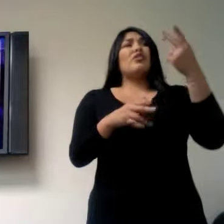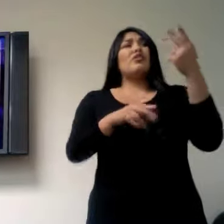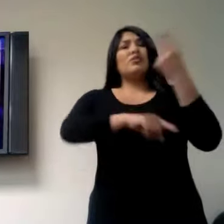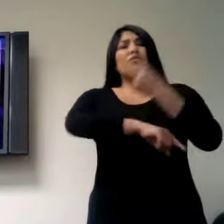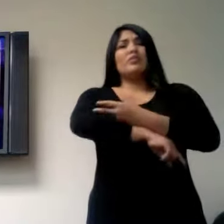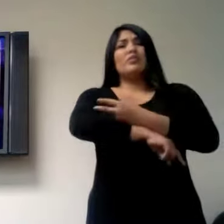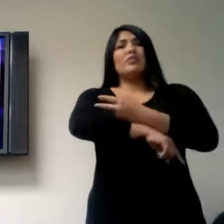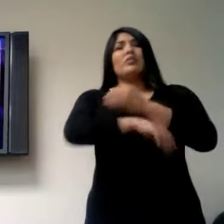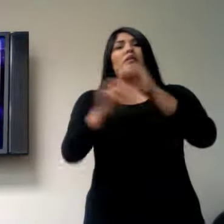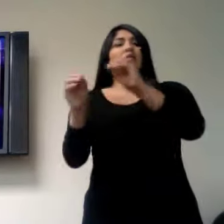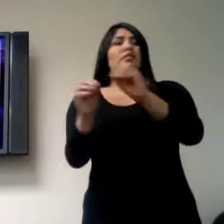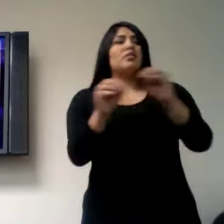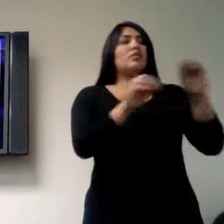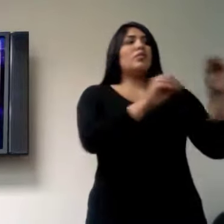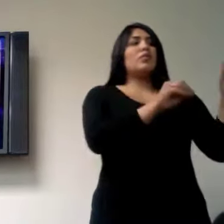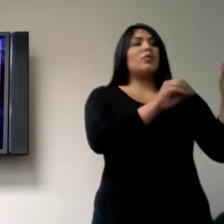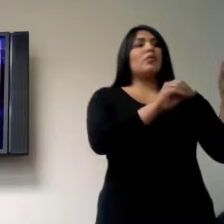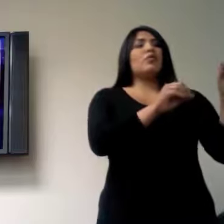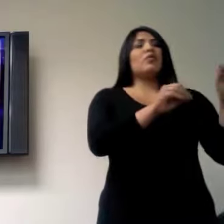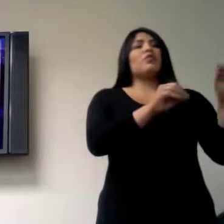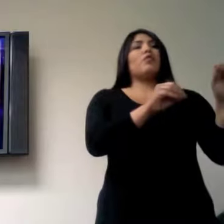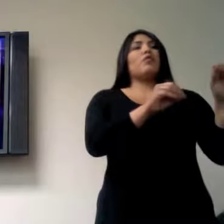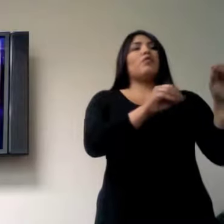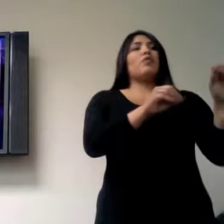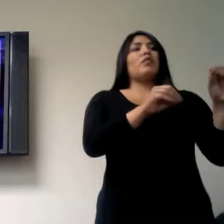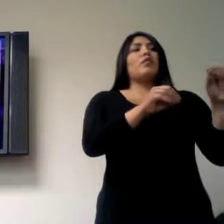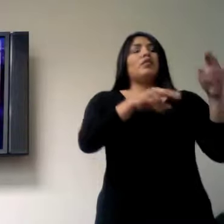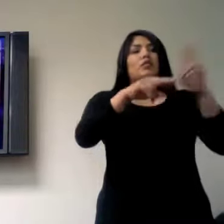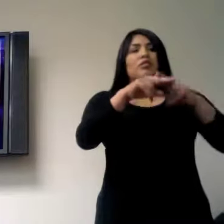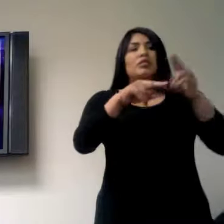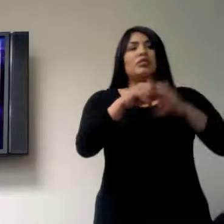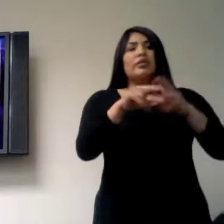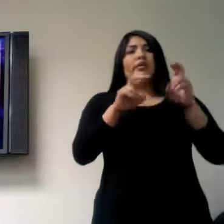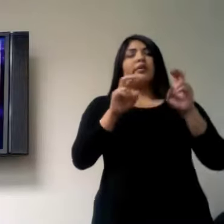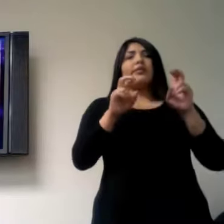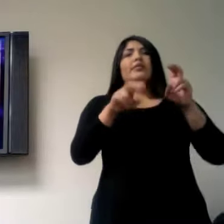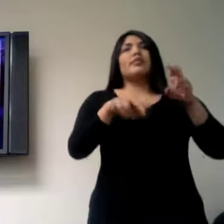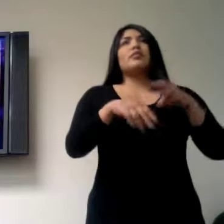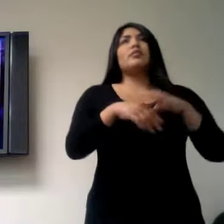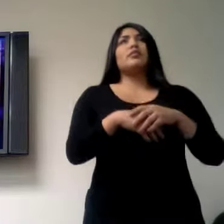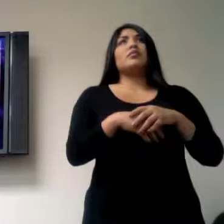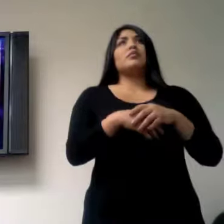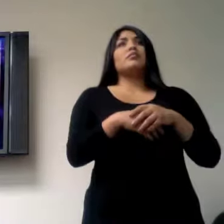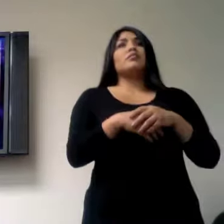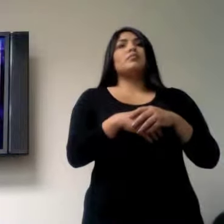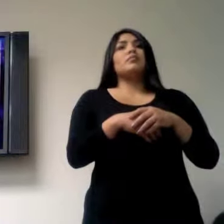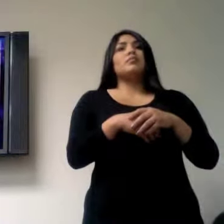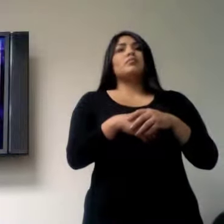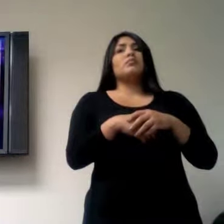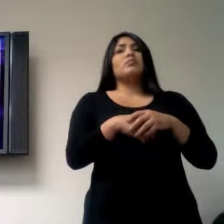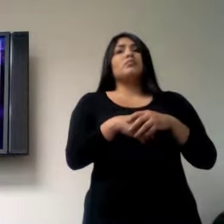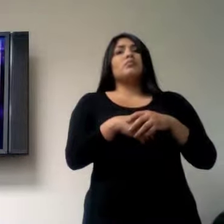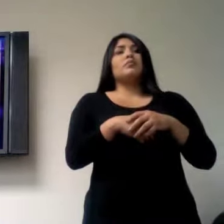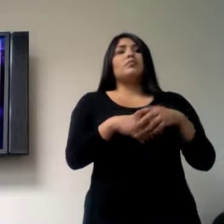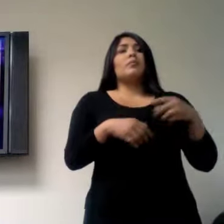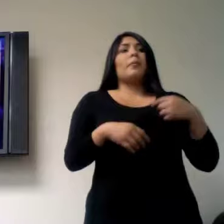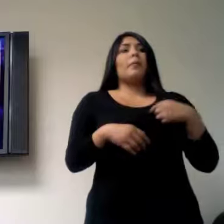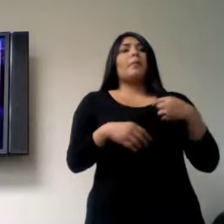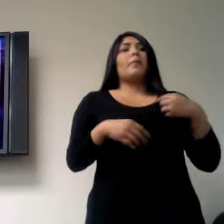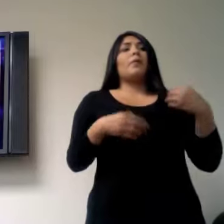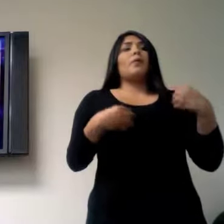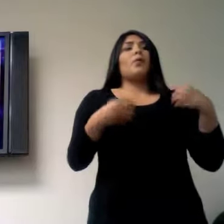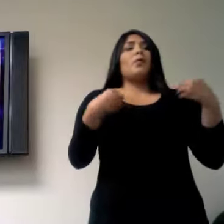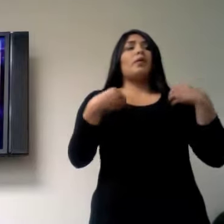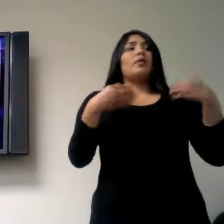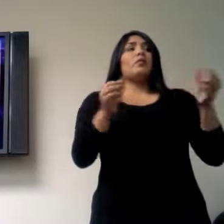including bedsteads and rocking chairs. They were accompanied by their laundresses and by livestock, including cows,